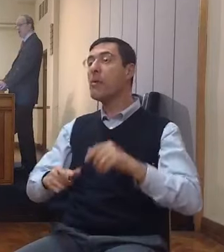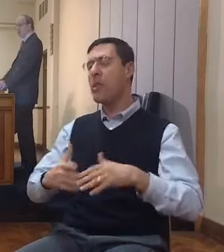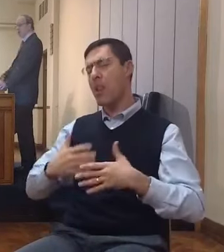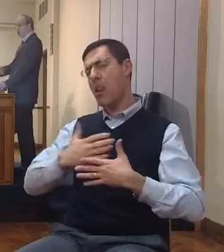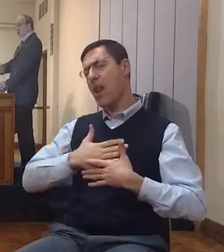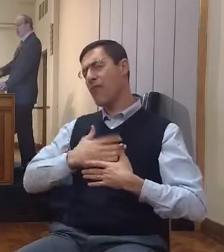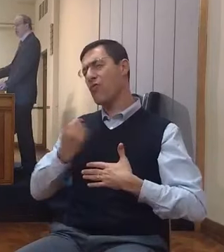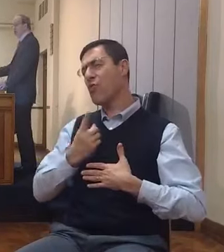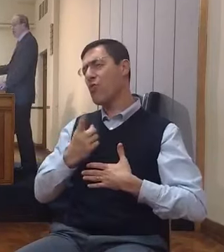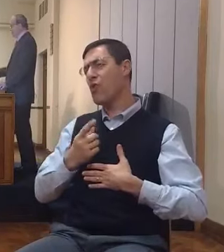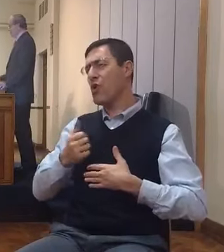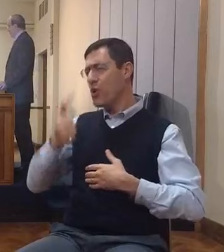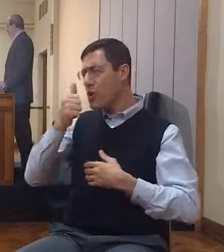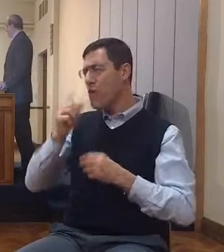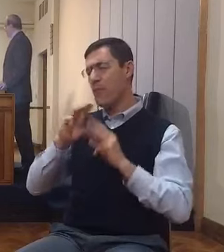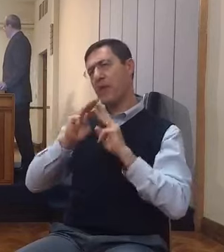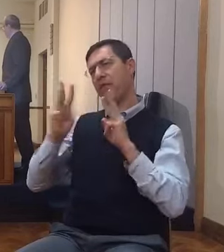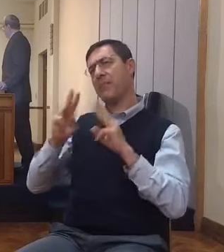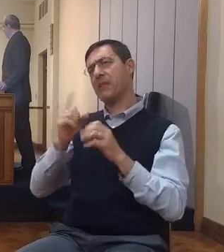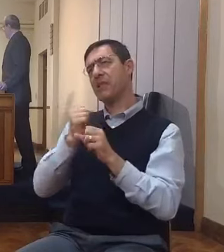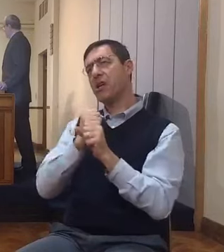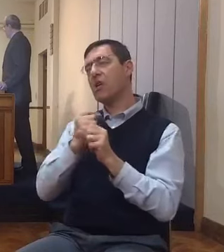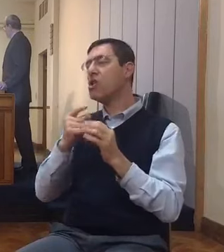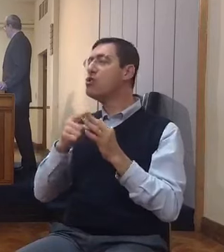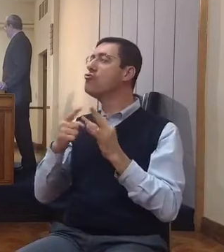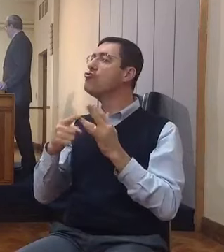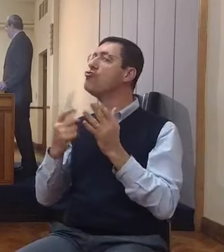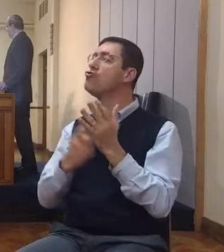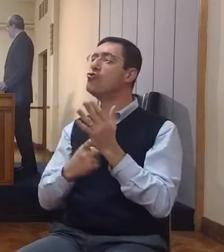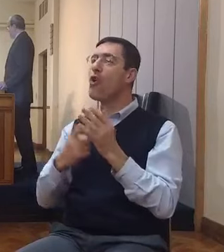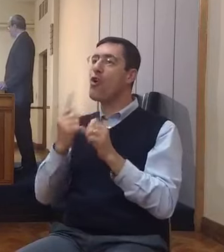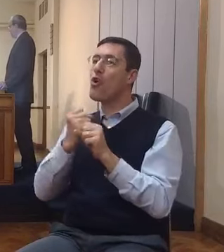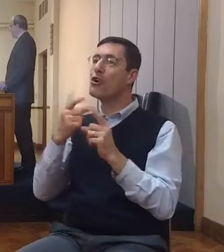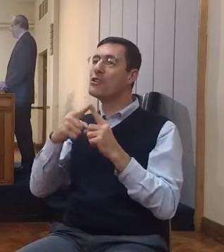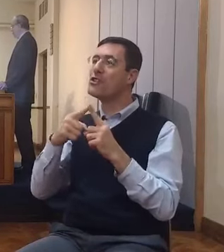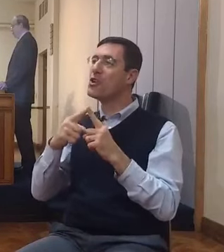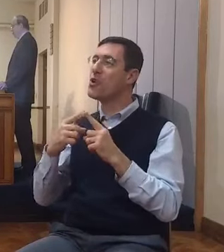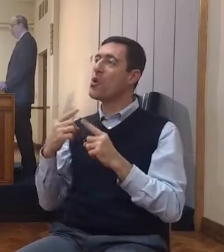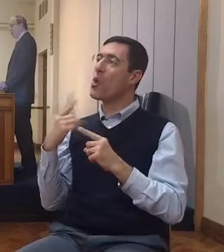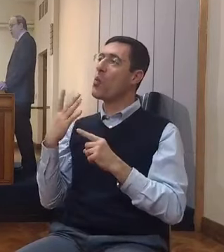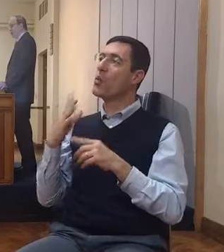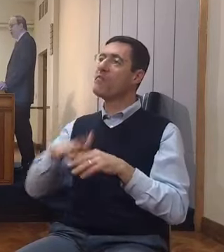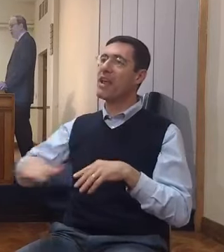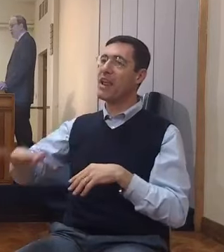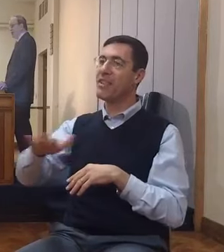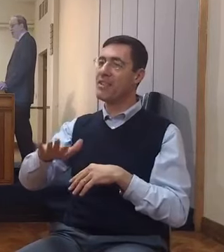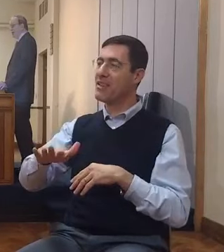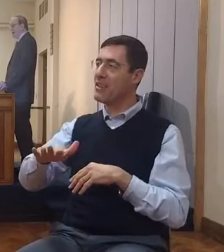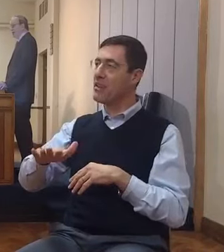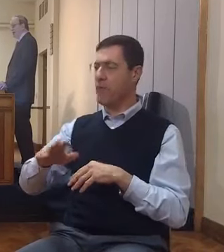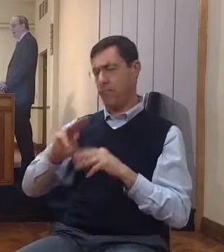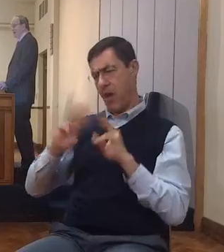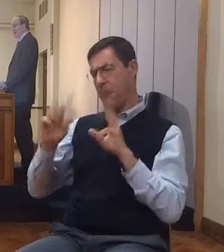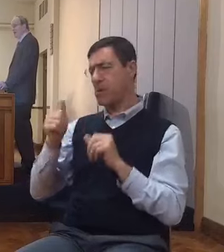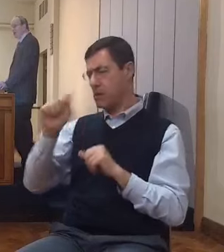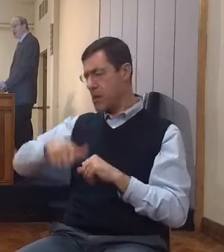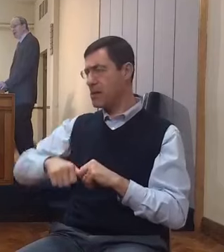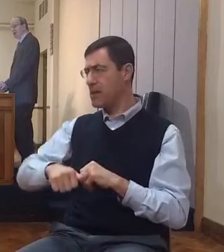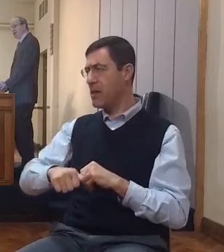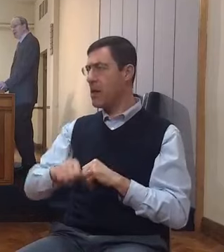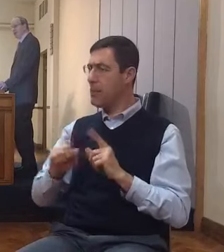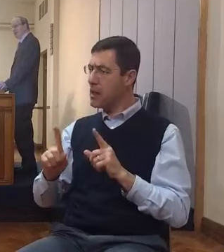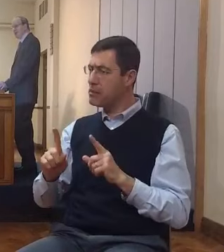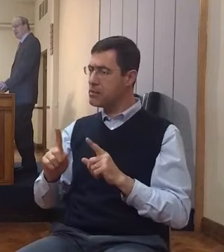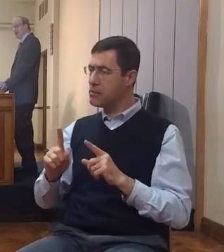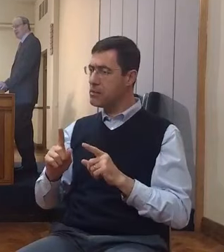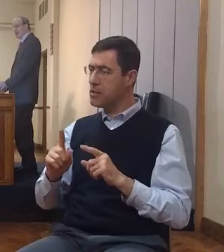44 wouldn't mention the name of Whitefield. In this context, it would be all the Lord. And that's how we